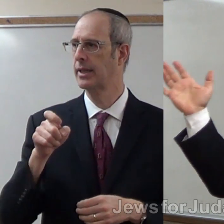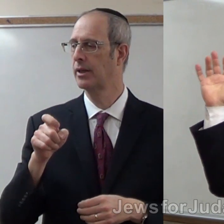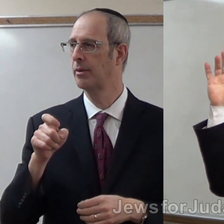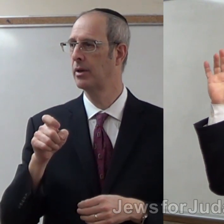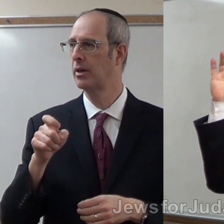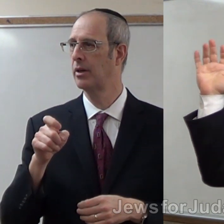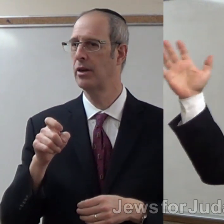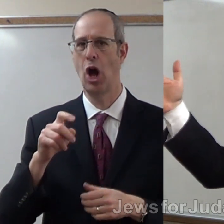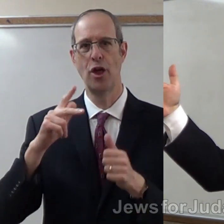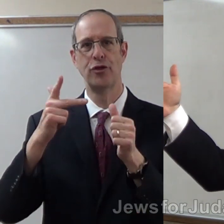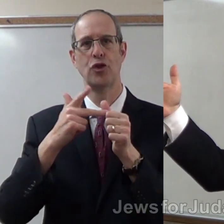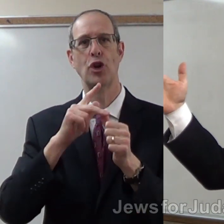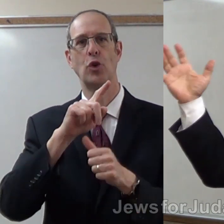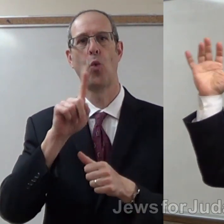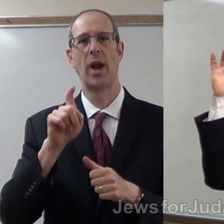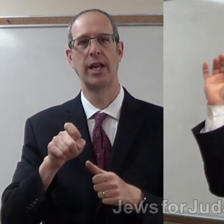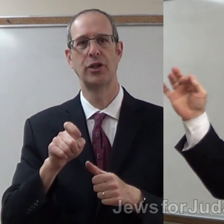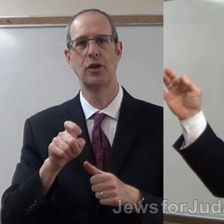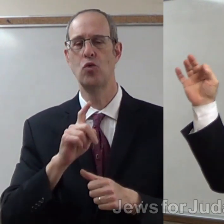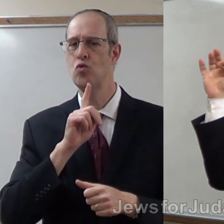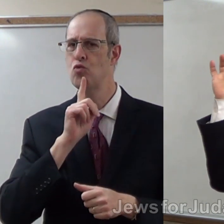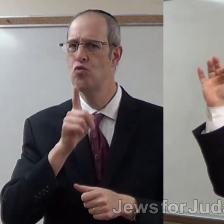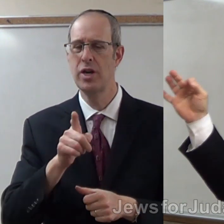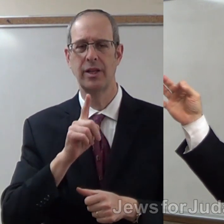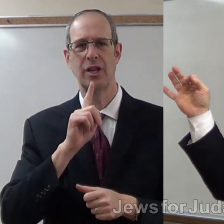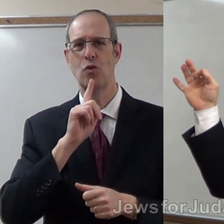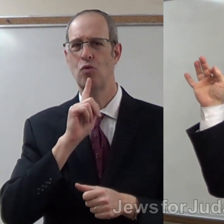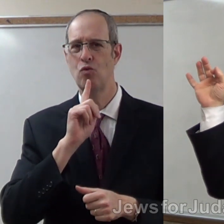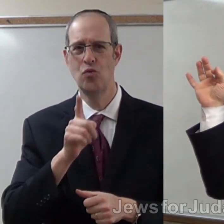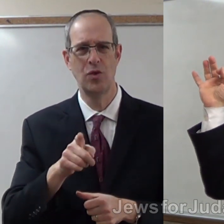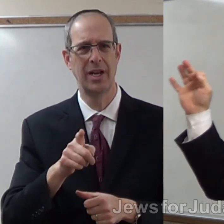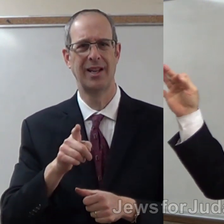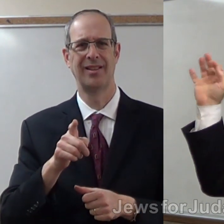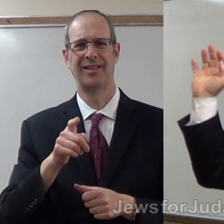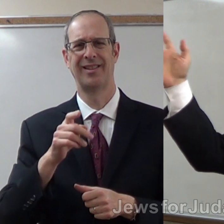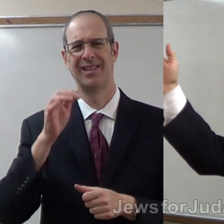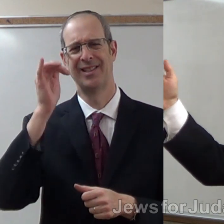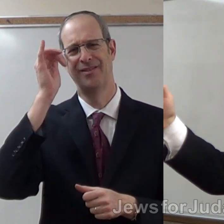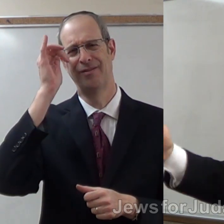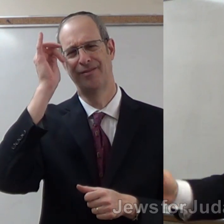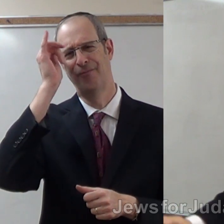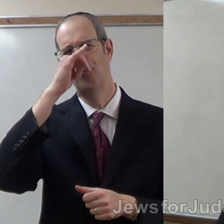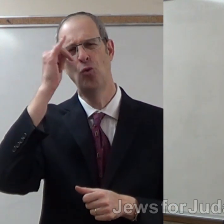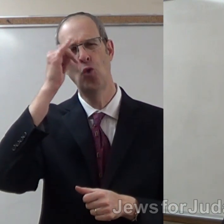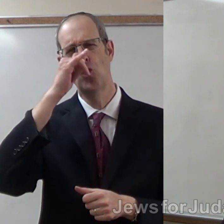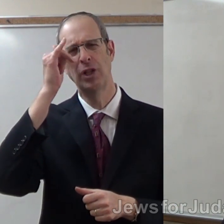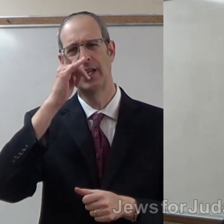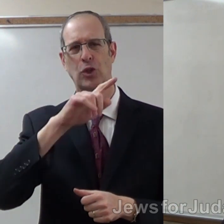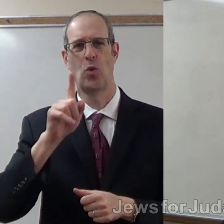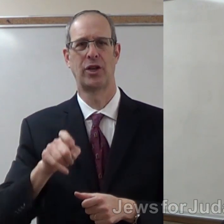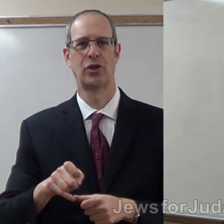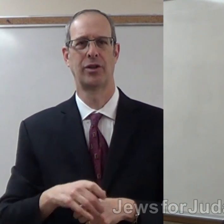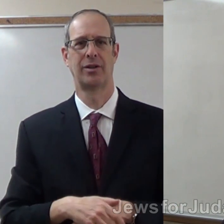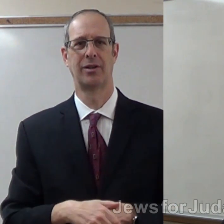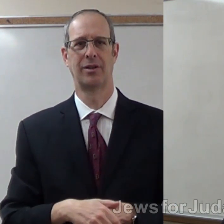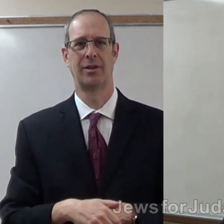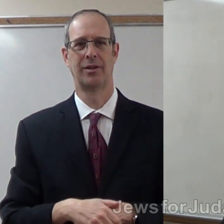now a third question, a very, very foolish question.